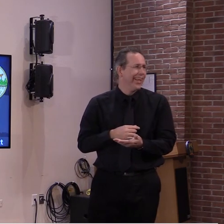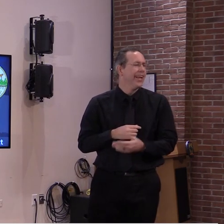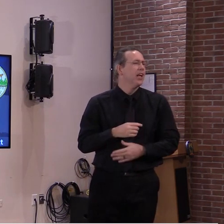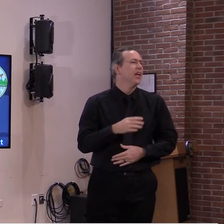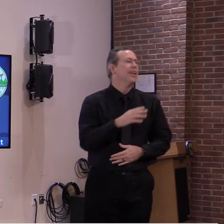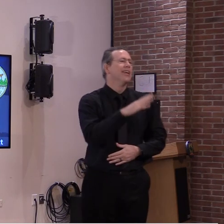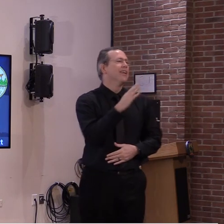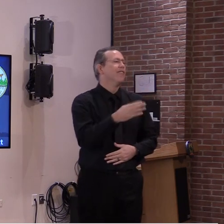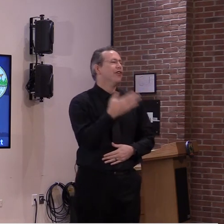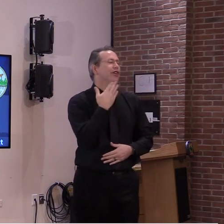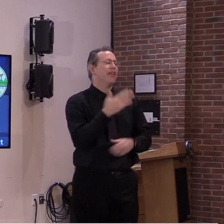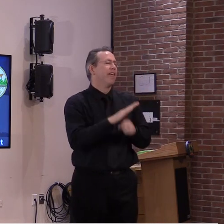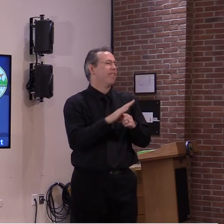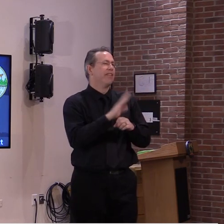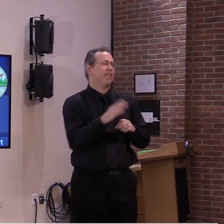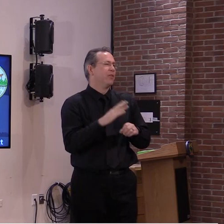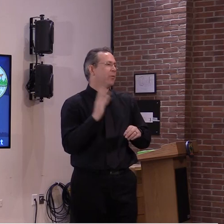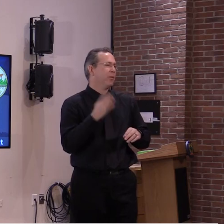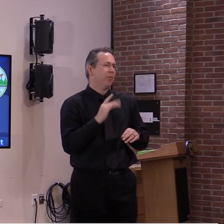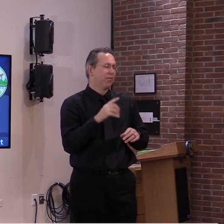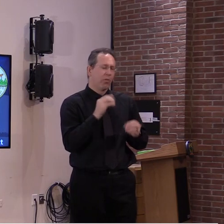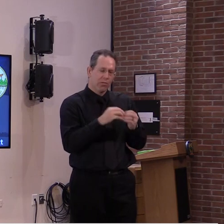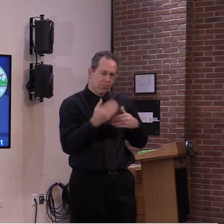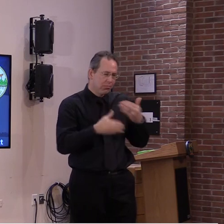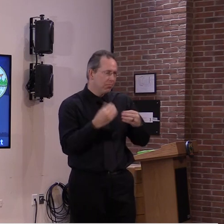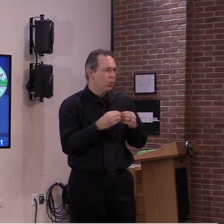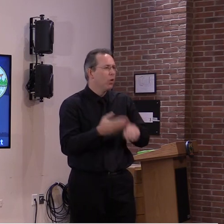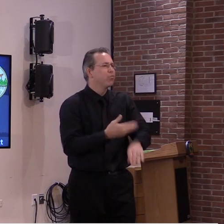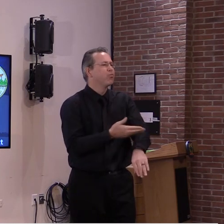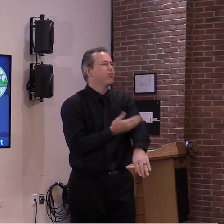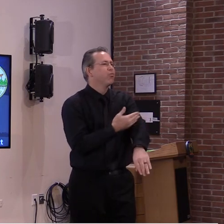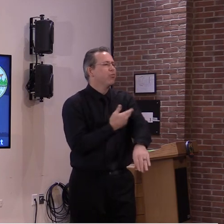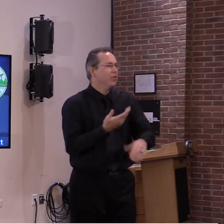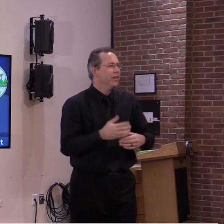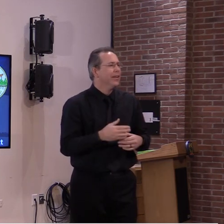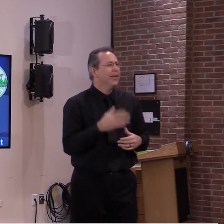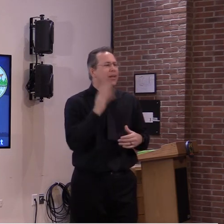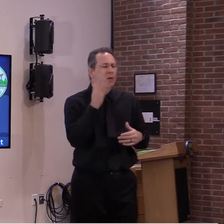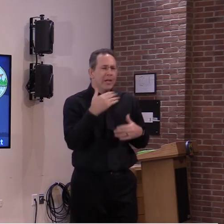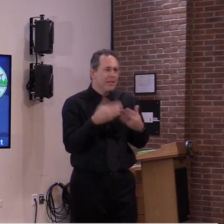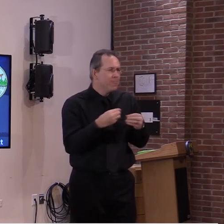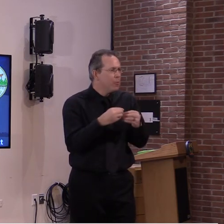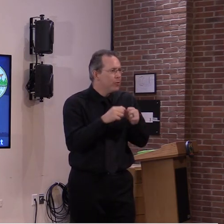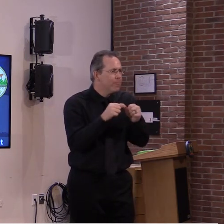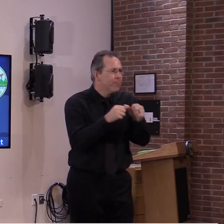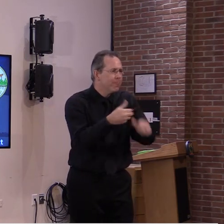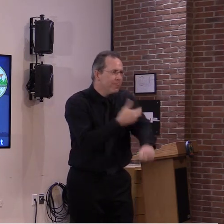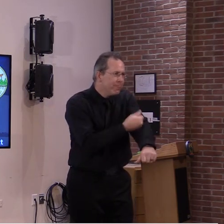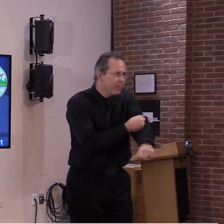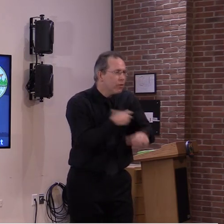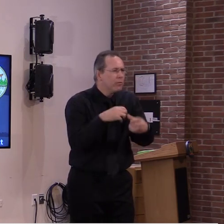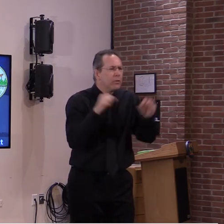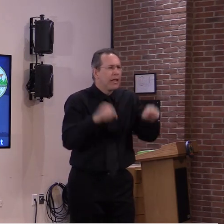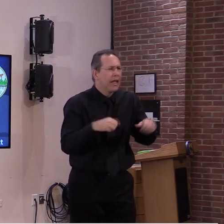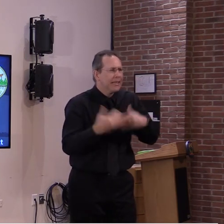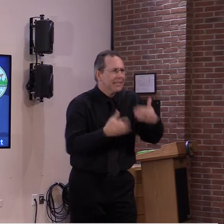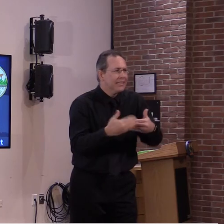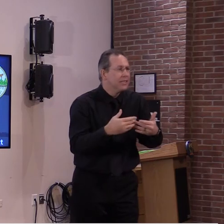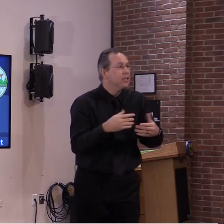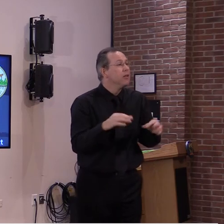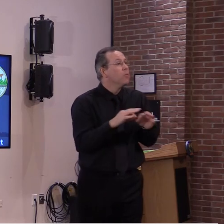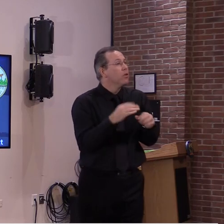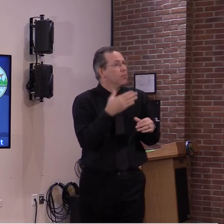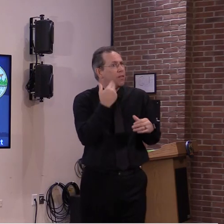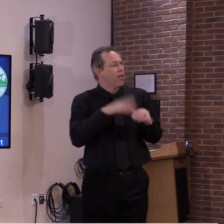and we will. I believe we'll get as many out as possible. But we're doing better than most states at this point. But